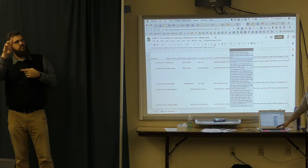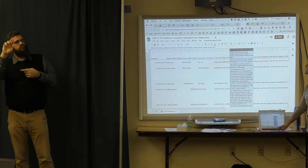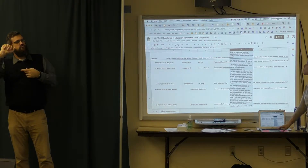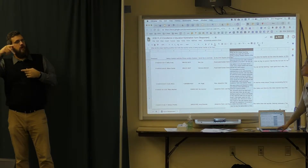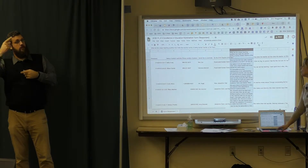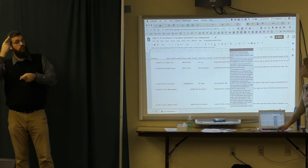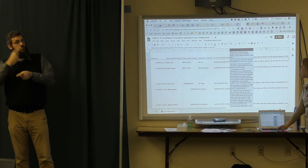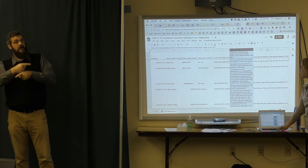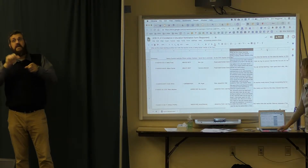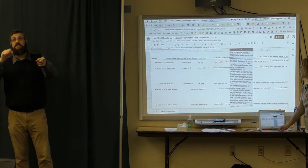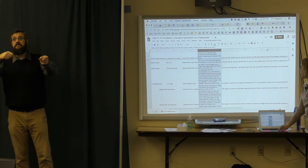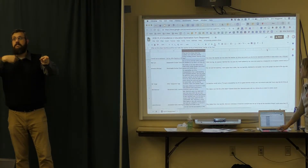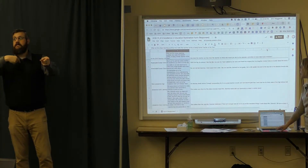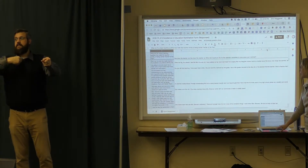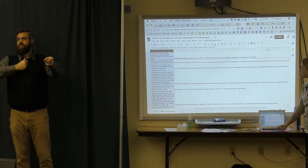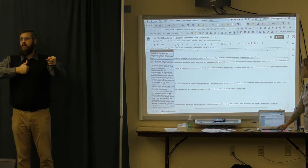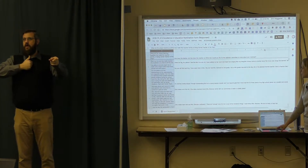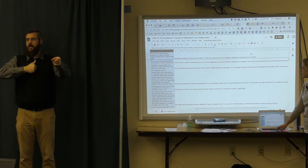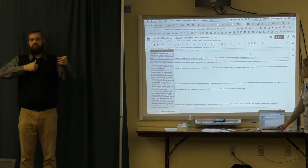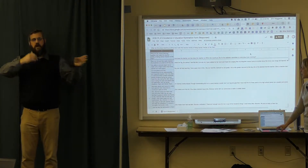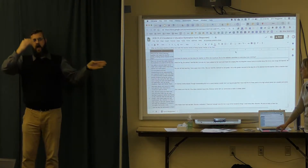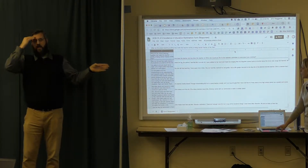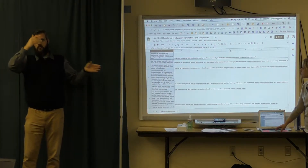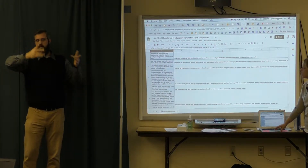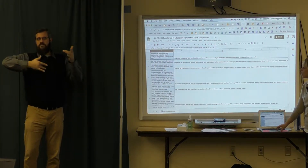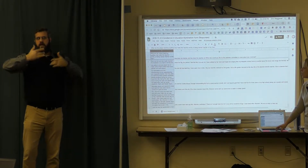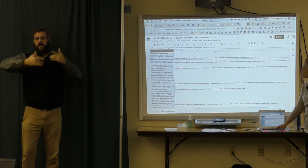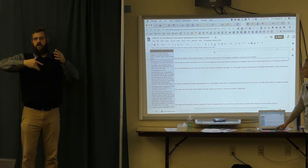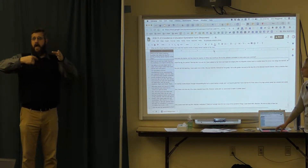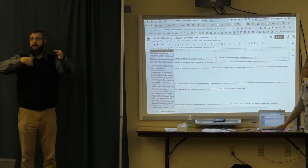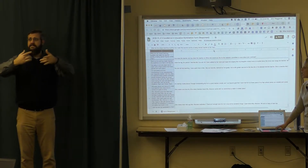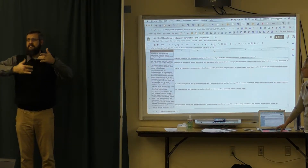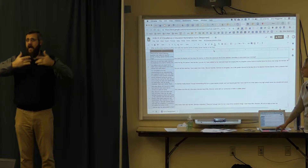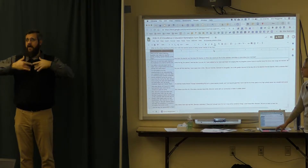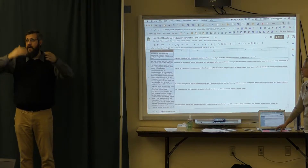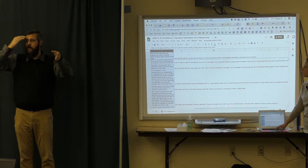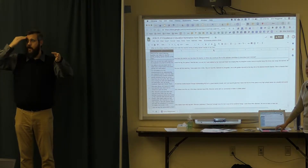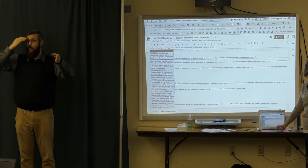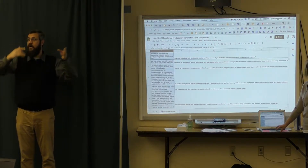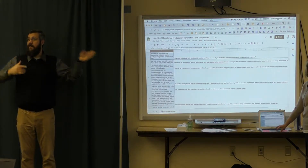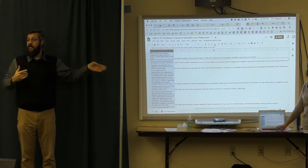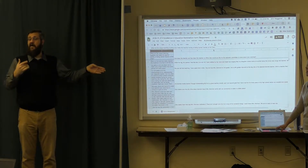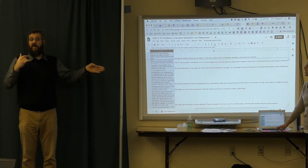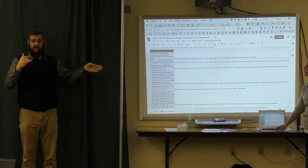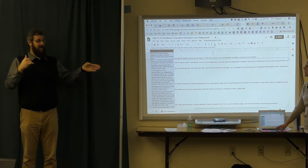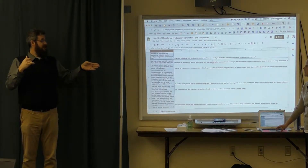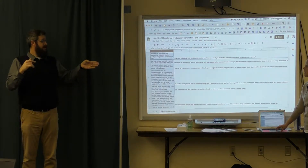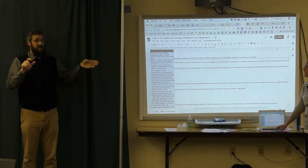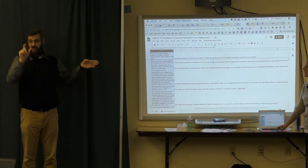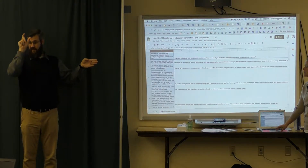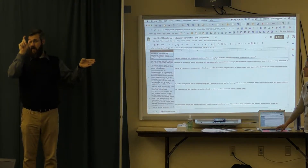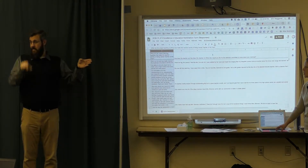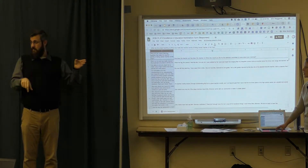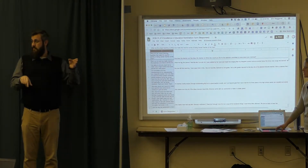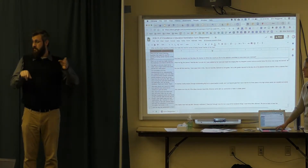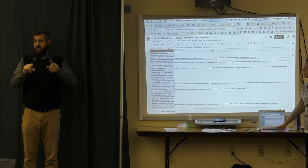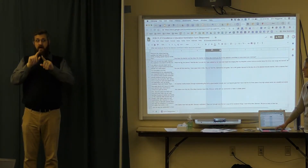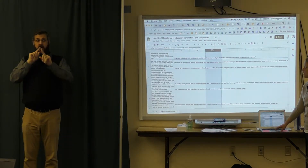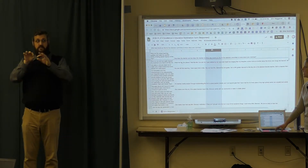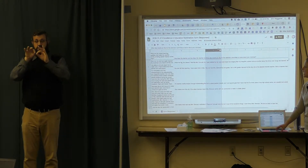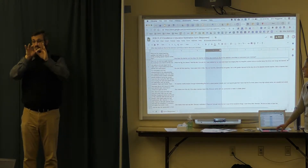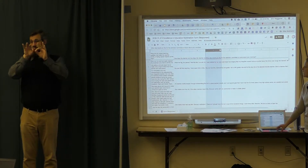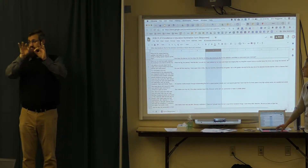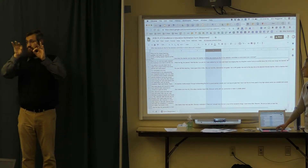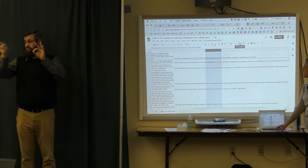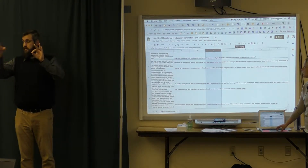yeah, okay. Sorry. So, no, you're fine. I know you're just super excited. I Okay, am so super- I'm gonna click the column that the answer starts in,